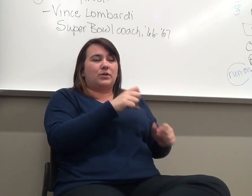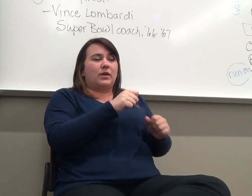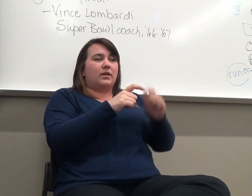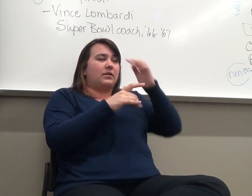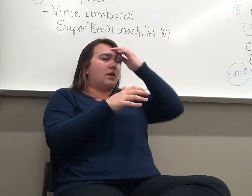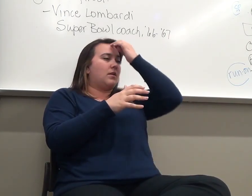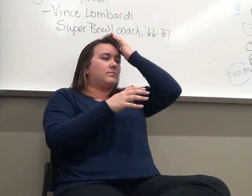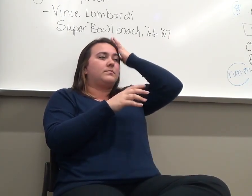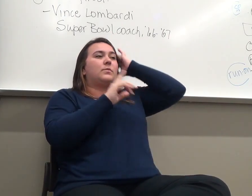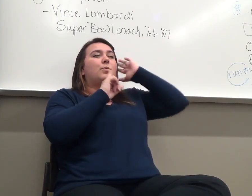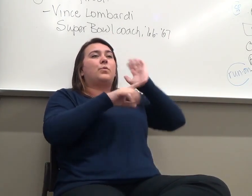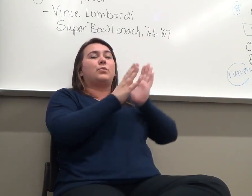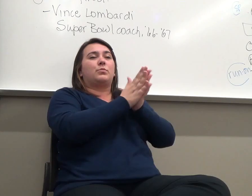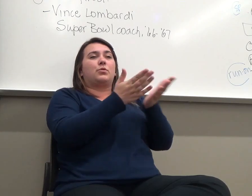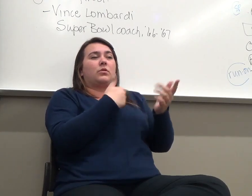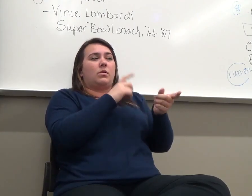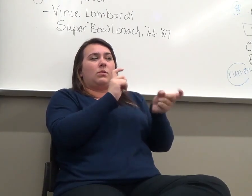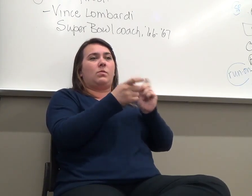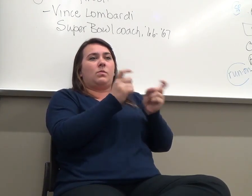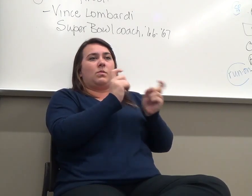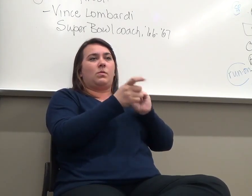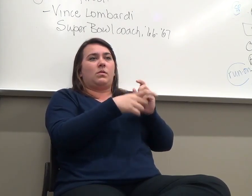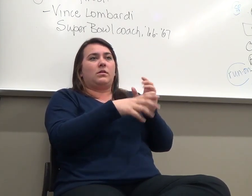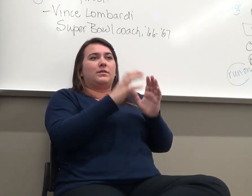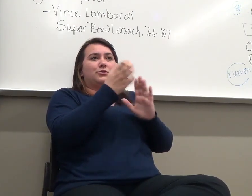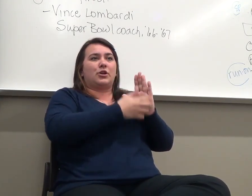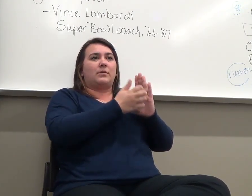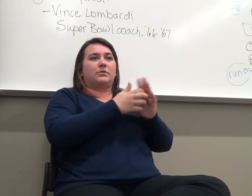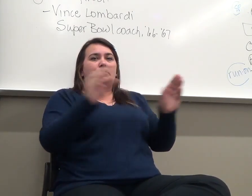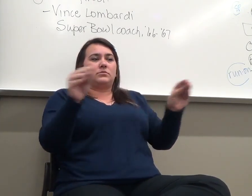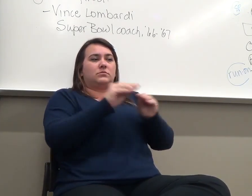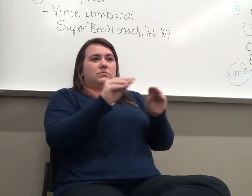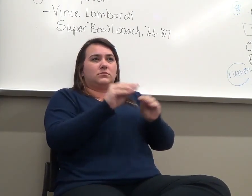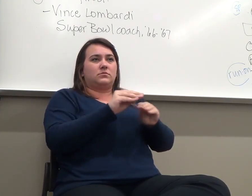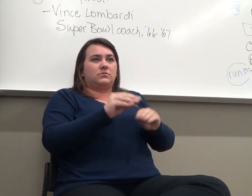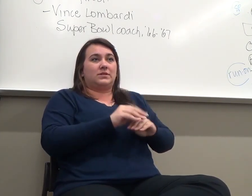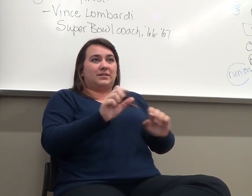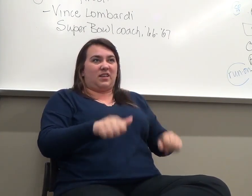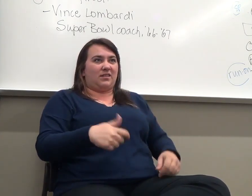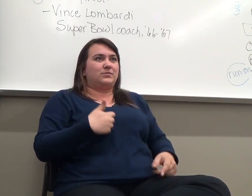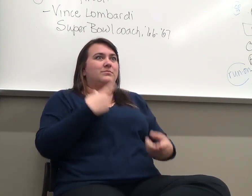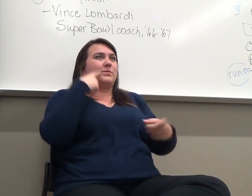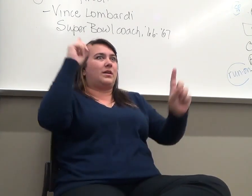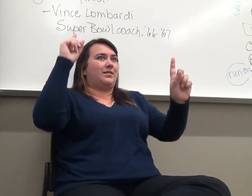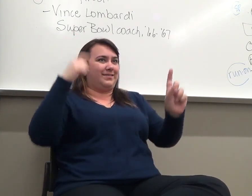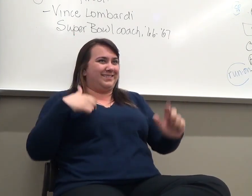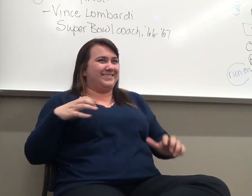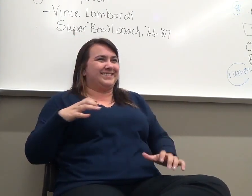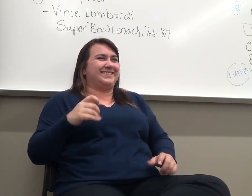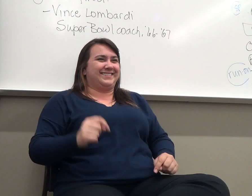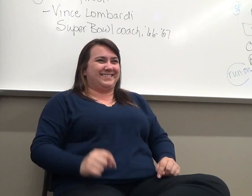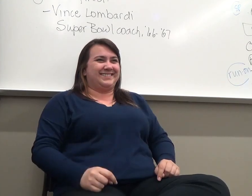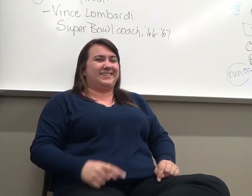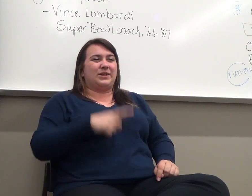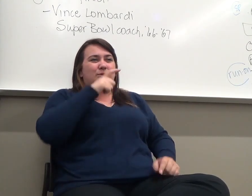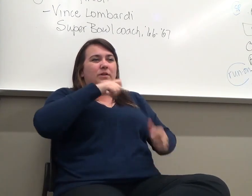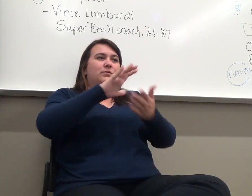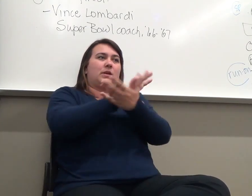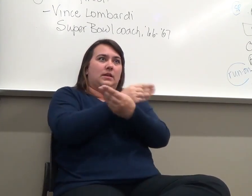where you end up. Your worksheet might be on a completely different topic, and then you got in and started writing. We're talking about